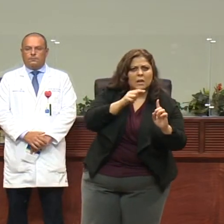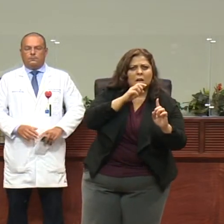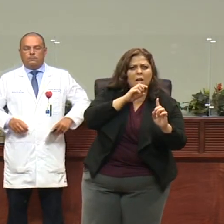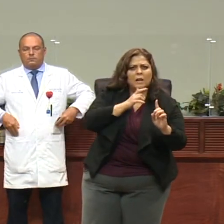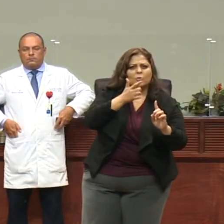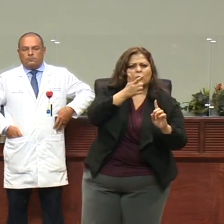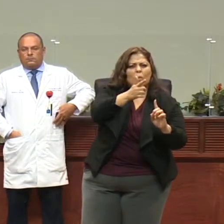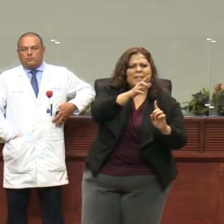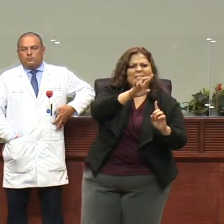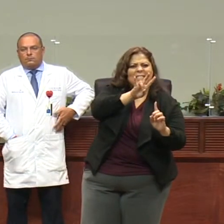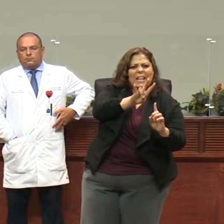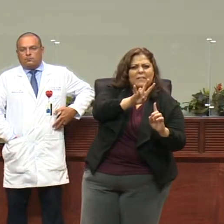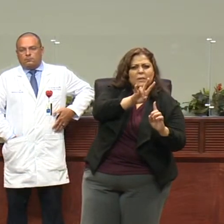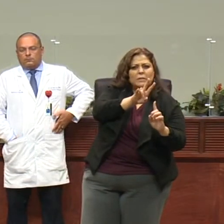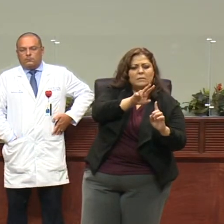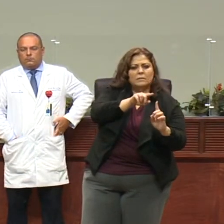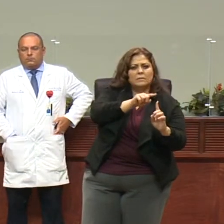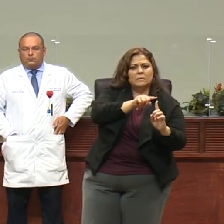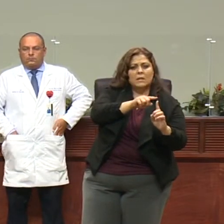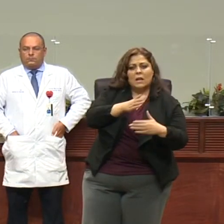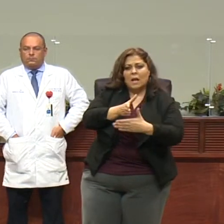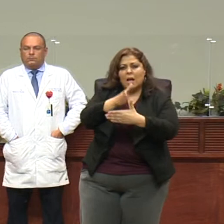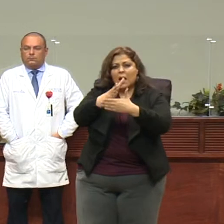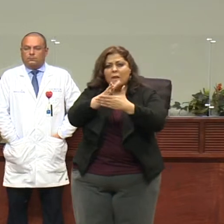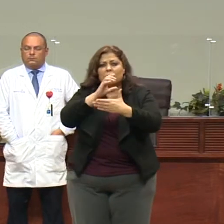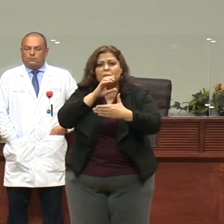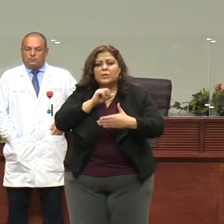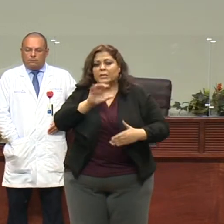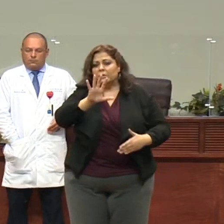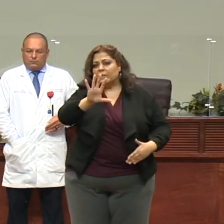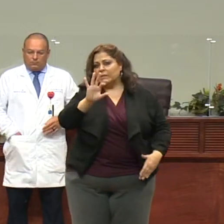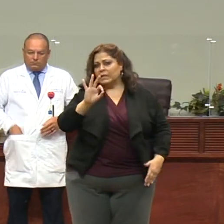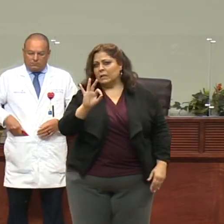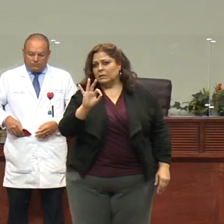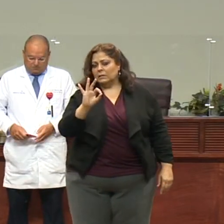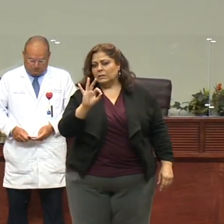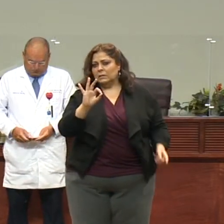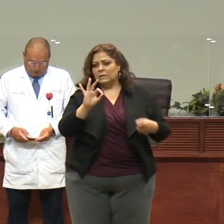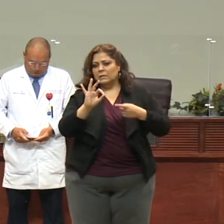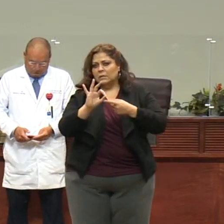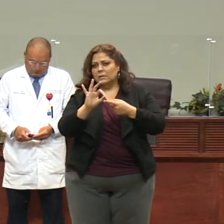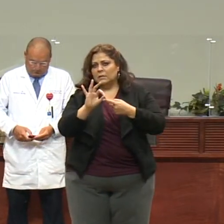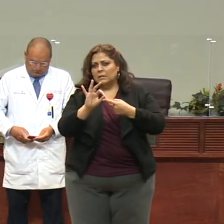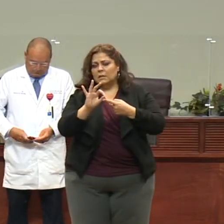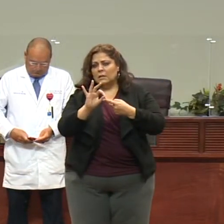The median age is 59. The